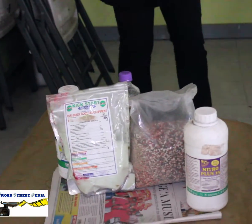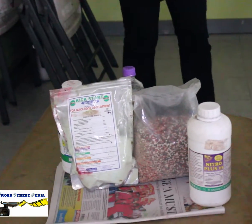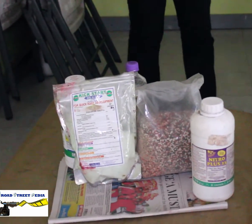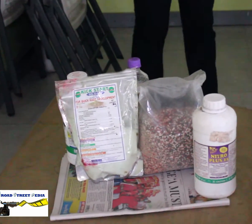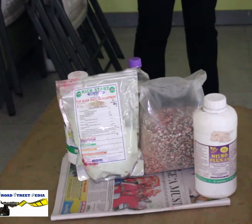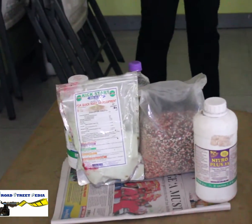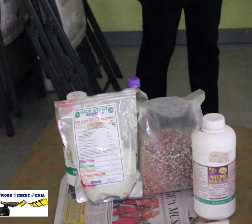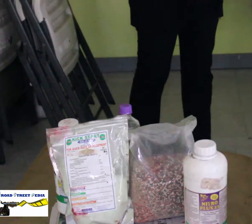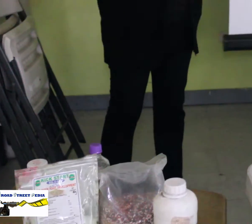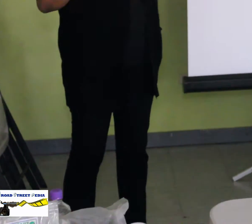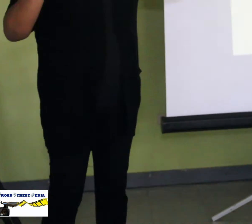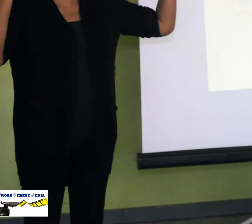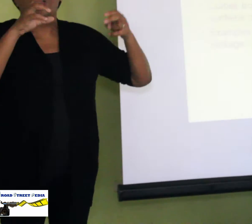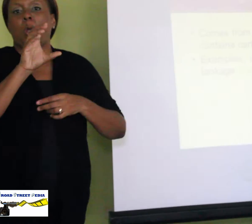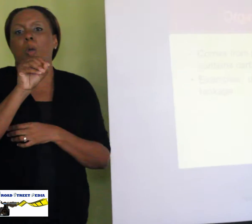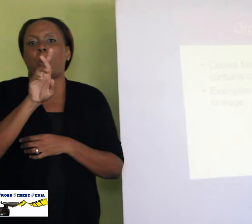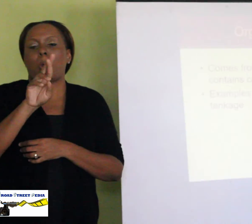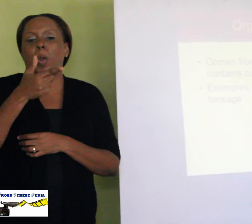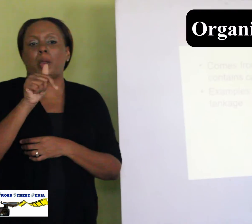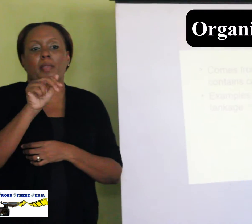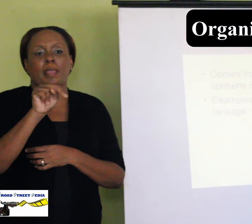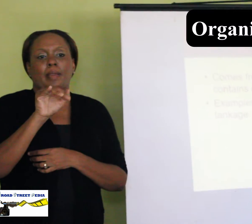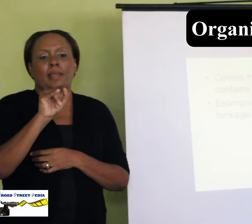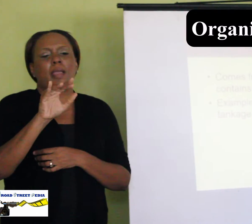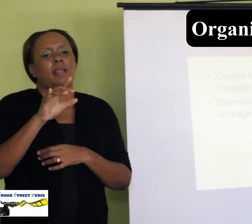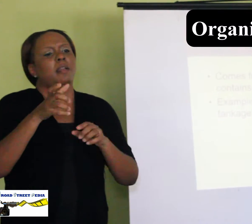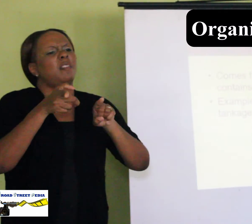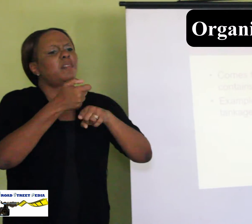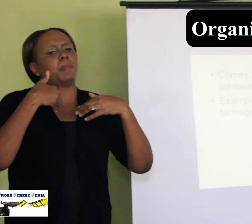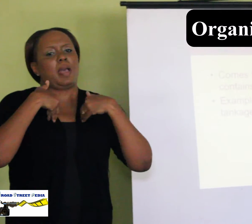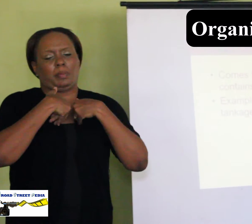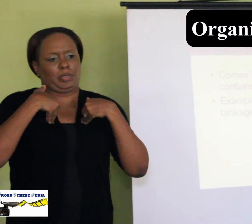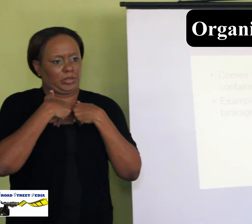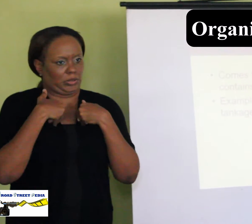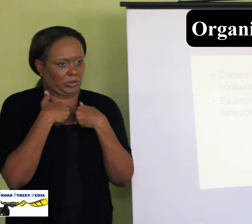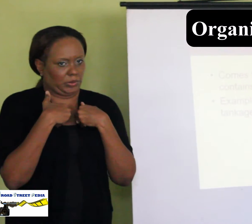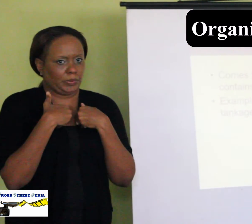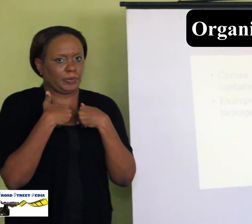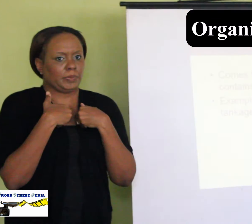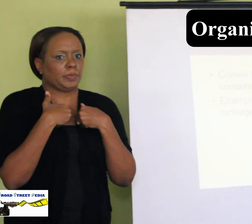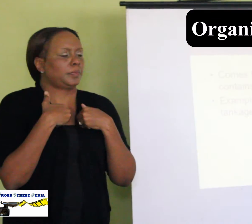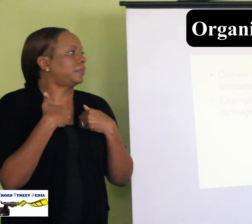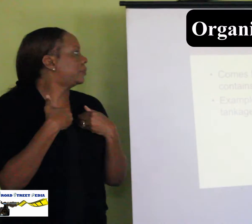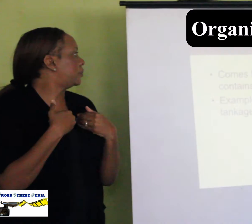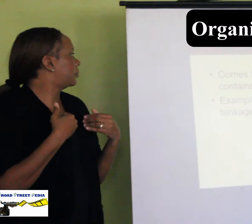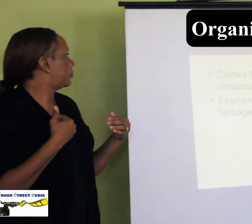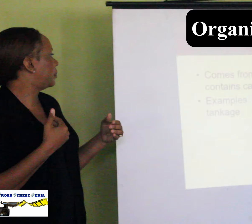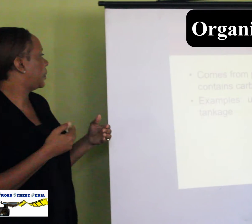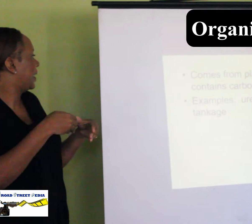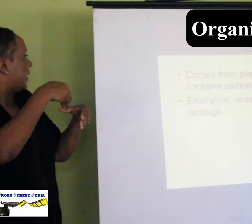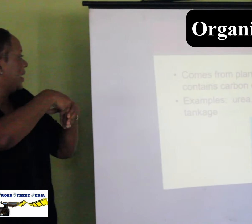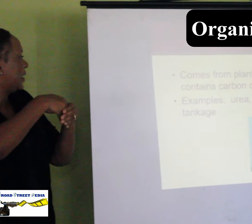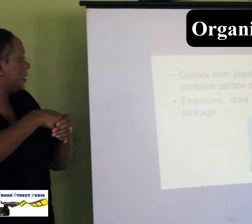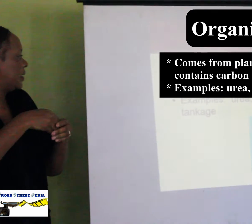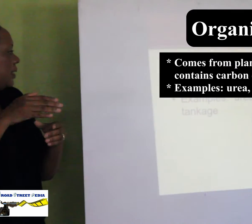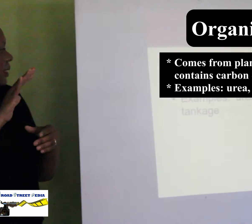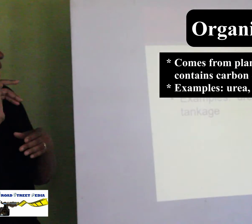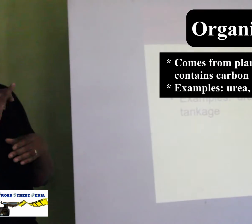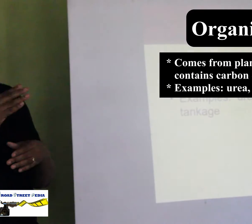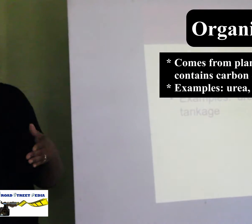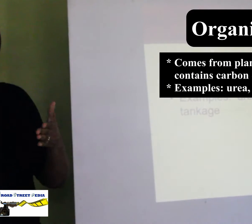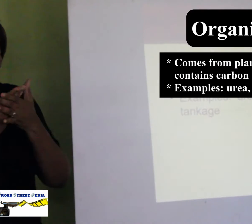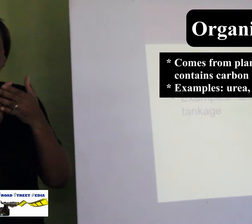Organic fertilizers come from the animal and contains certain compounds like carbon for the development of the